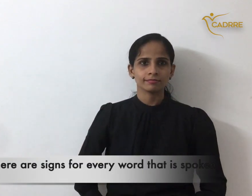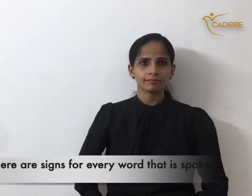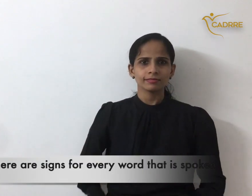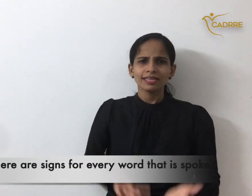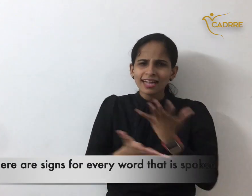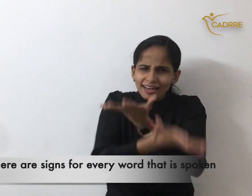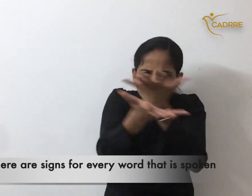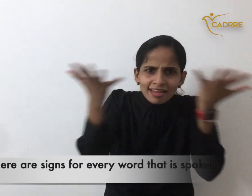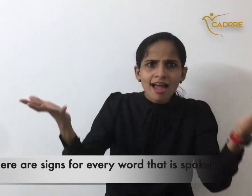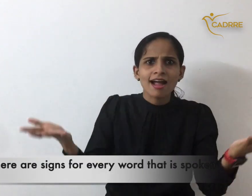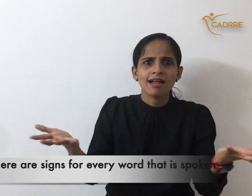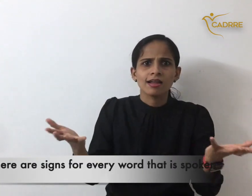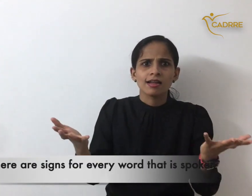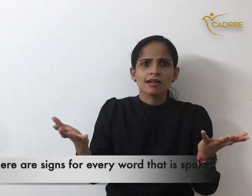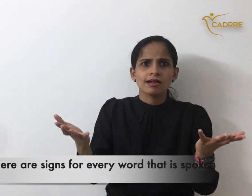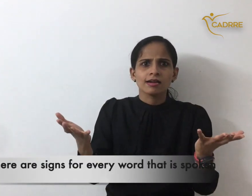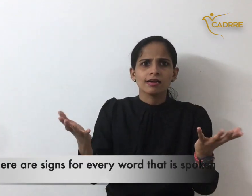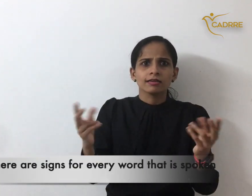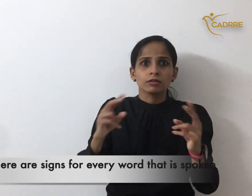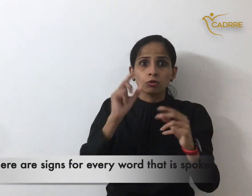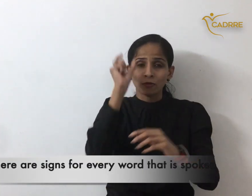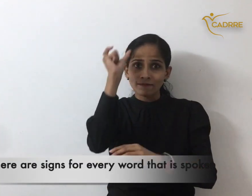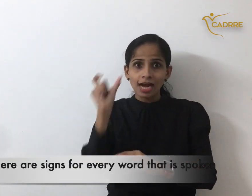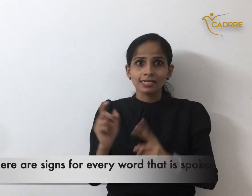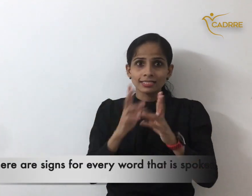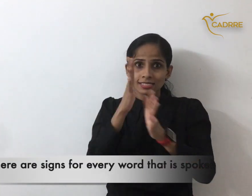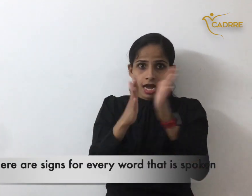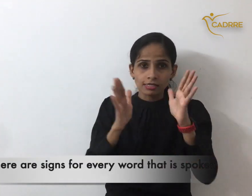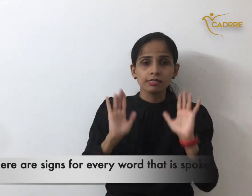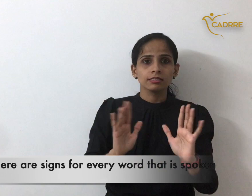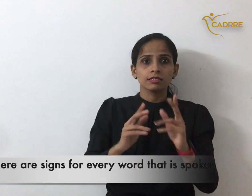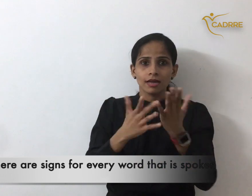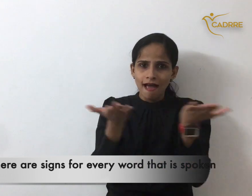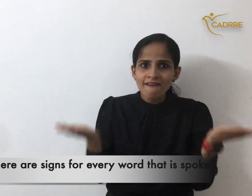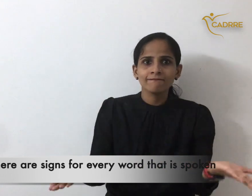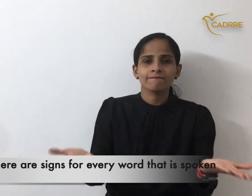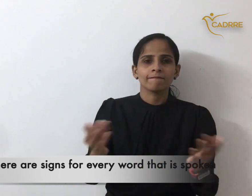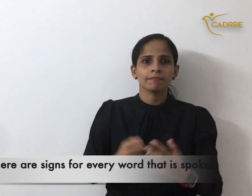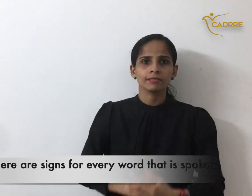So, similarly, there are signs for every word that is spoken.